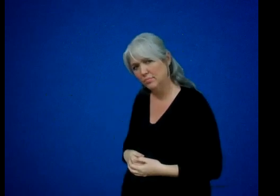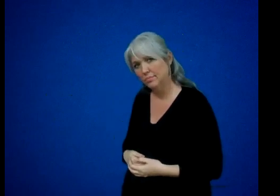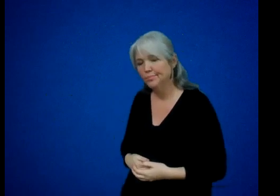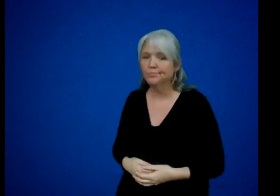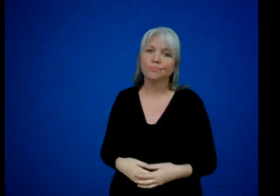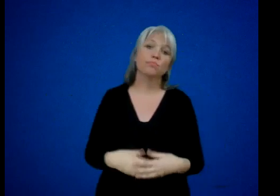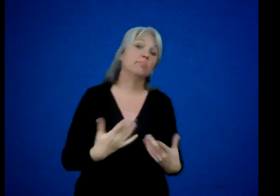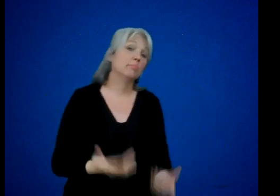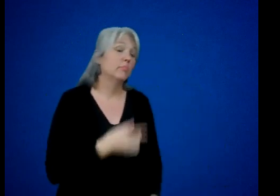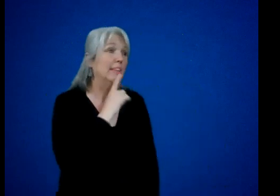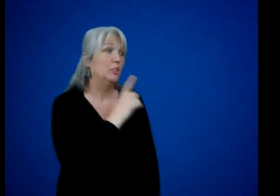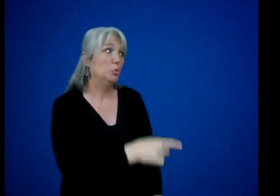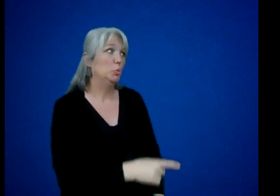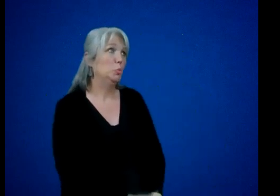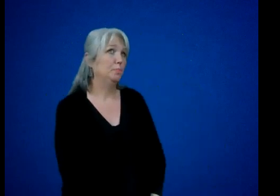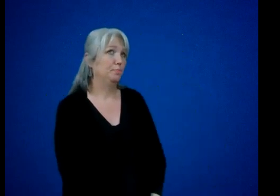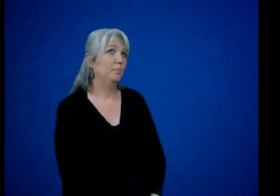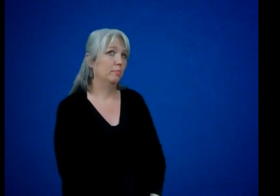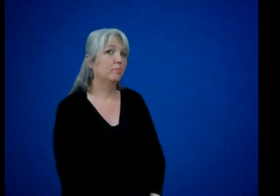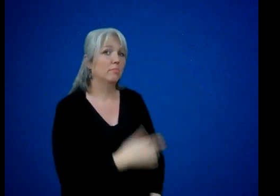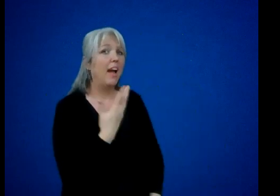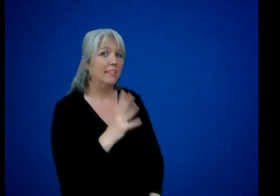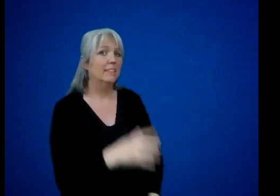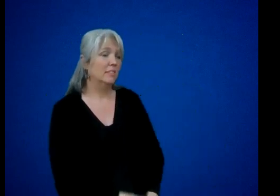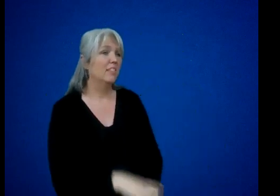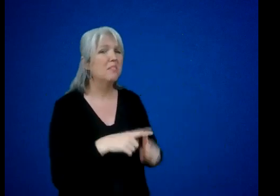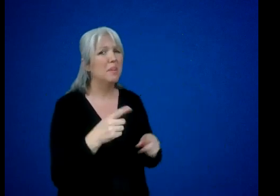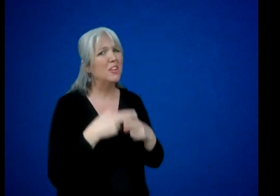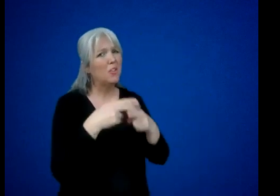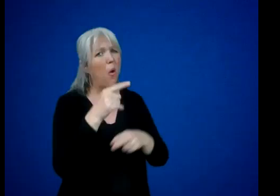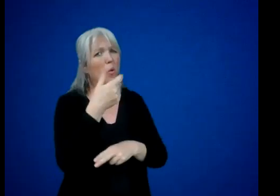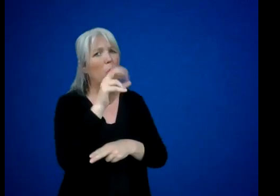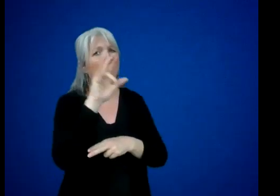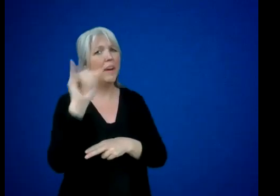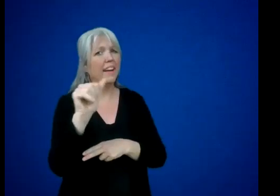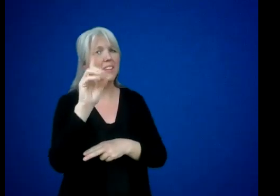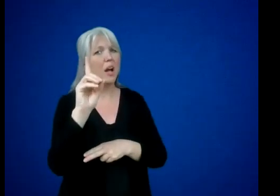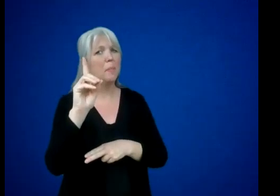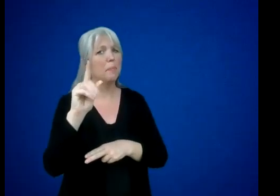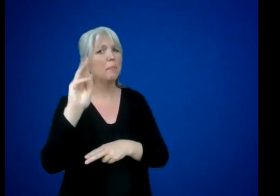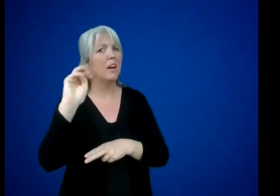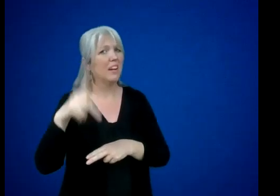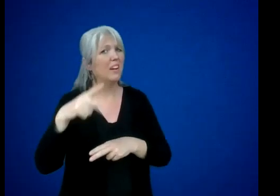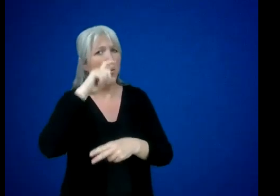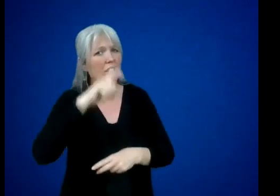true, I said. I did, but he calls Gloria Dump a witch all the time, and he calls